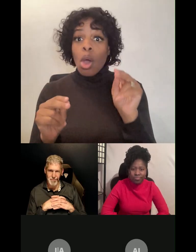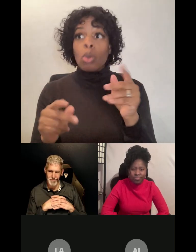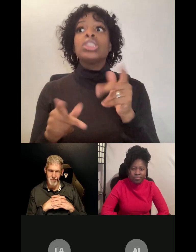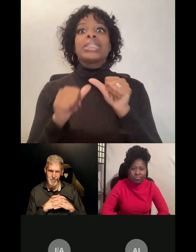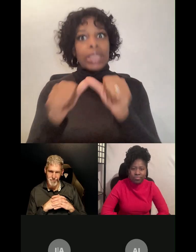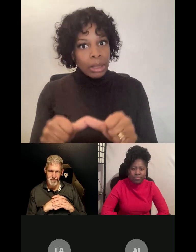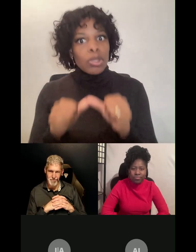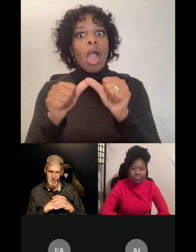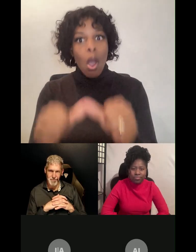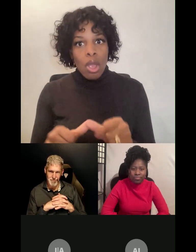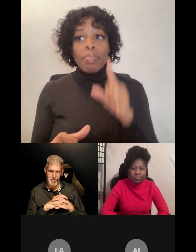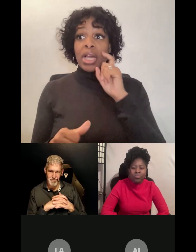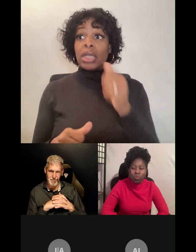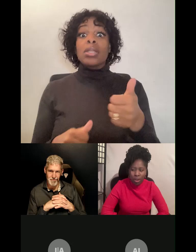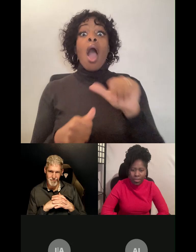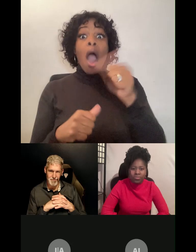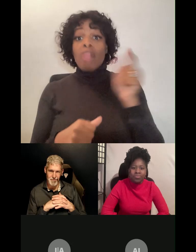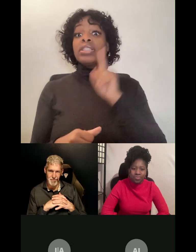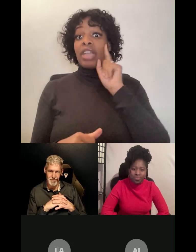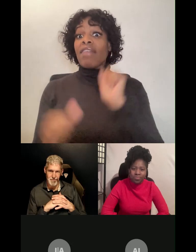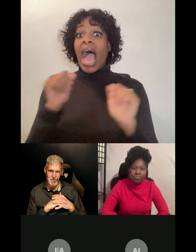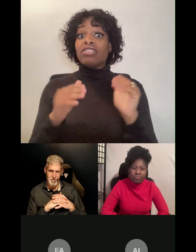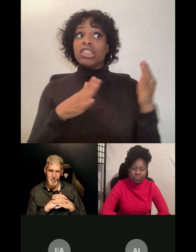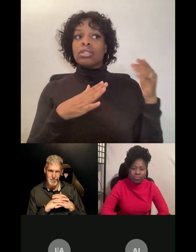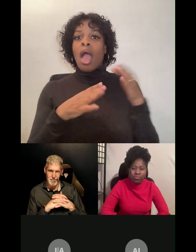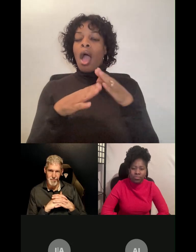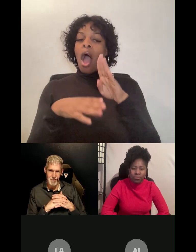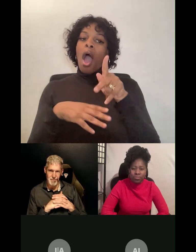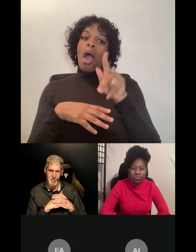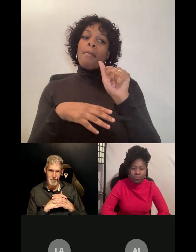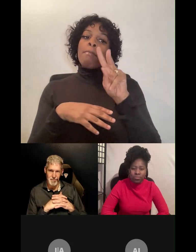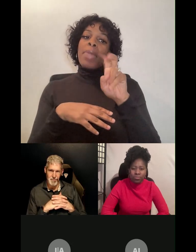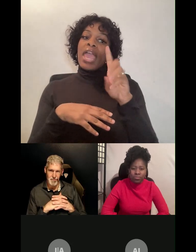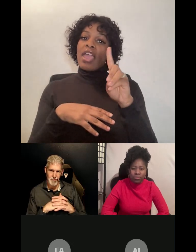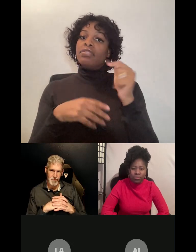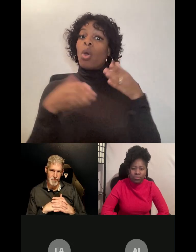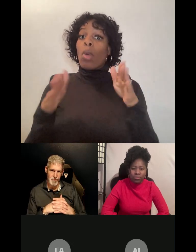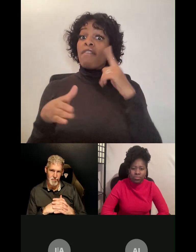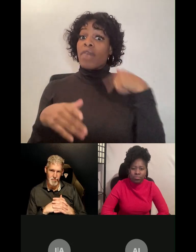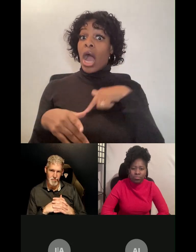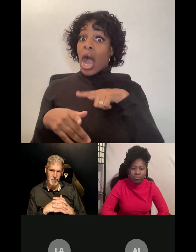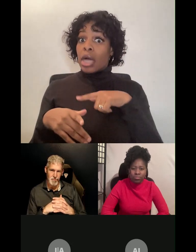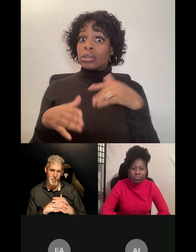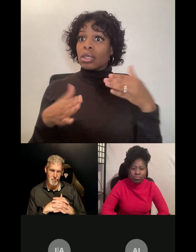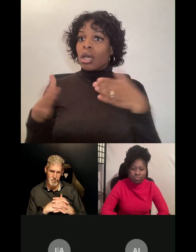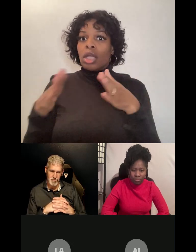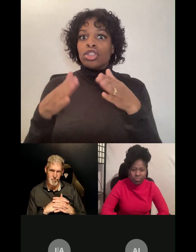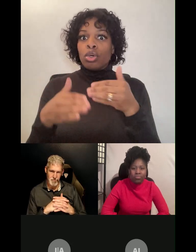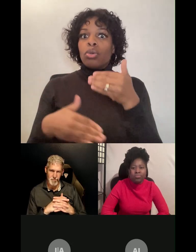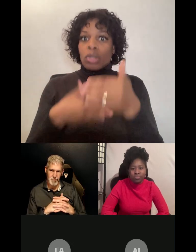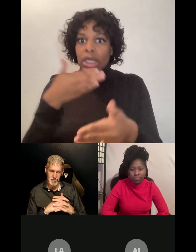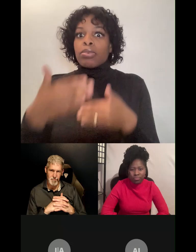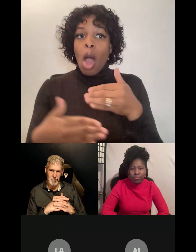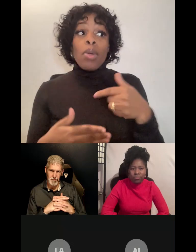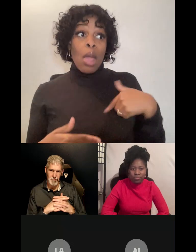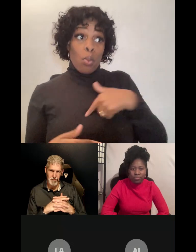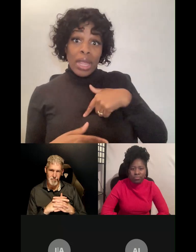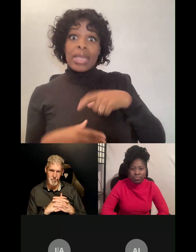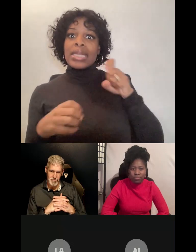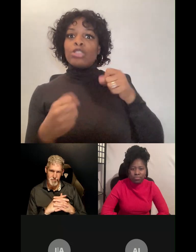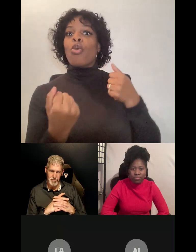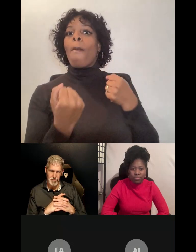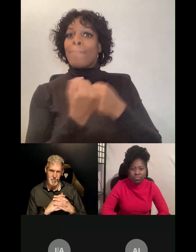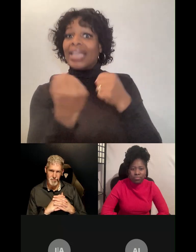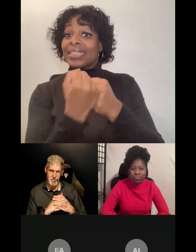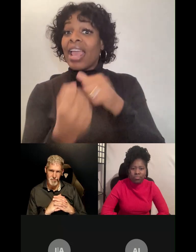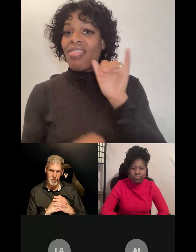thing. No, just keep going because other stuff actually paves the way for us to keep going and